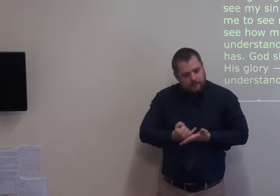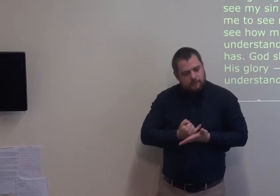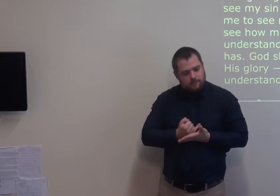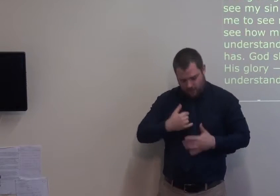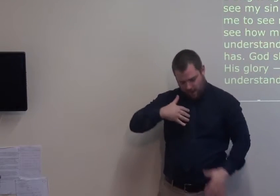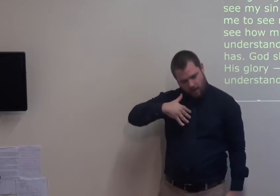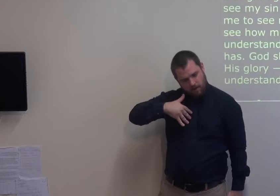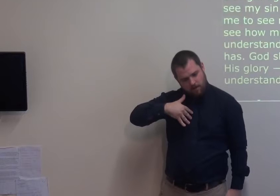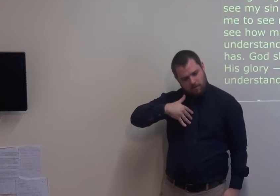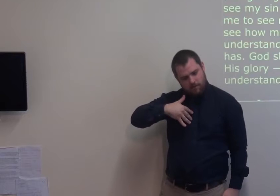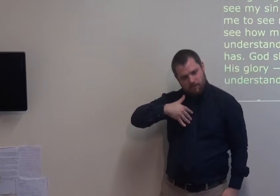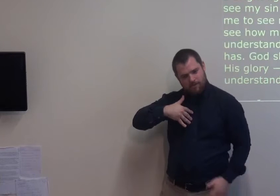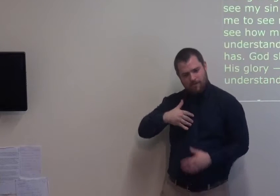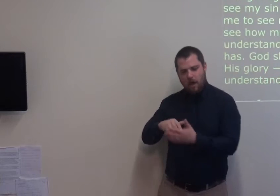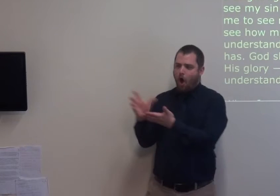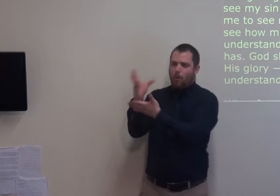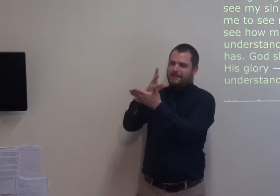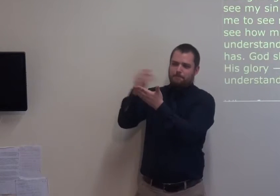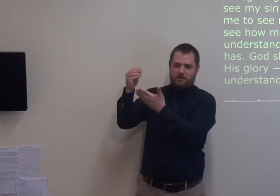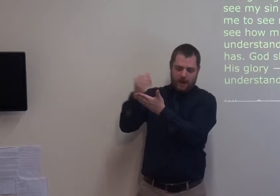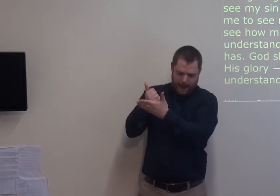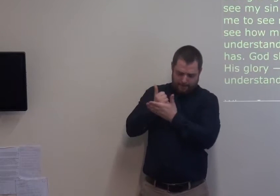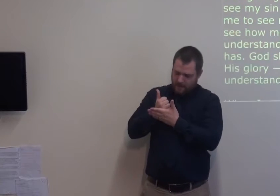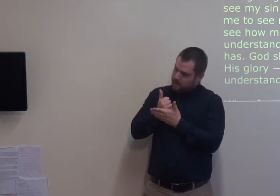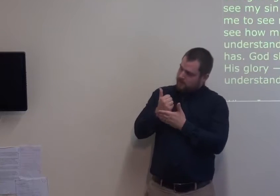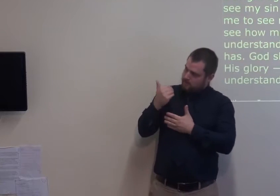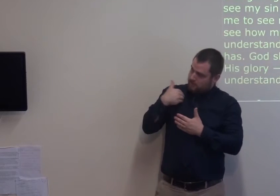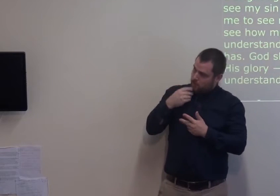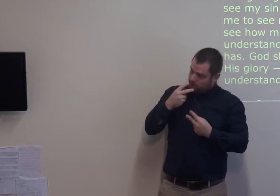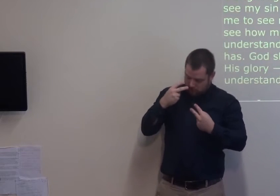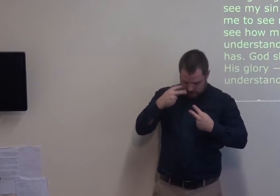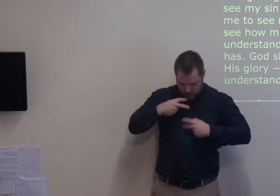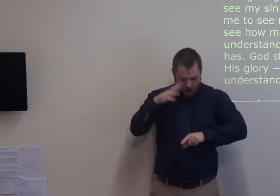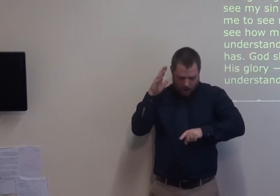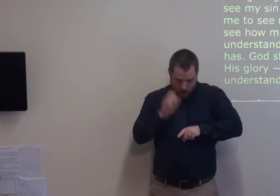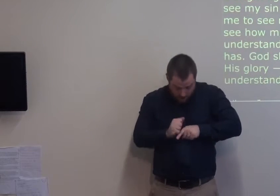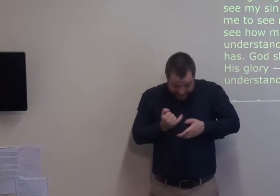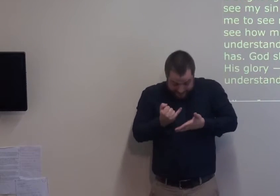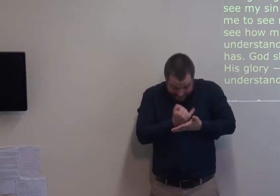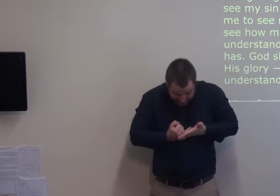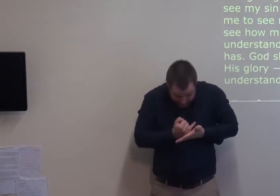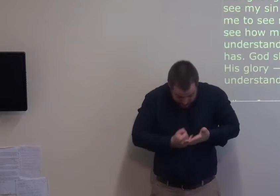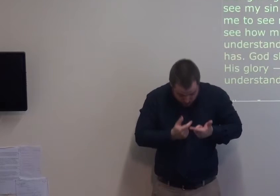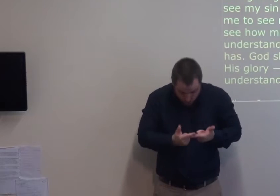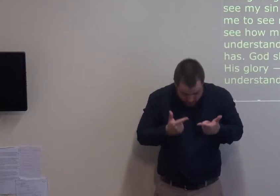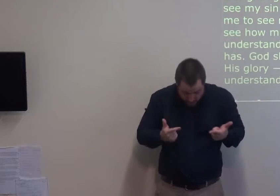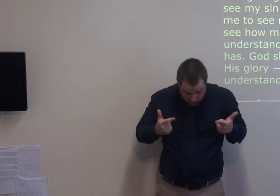The Holy Spirit helps me to see my sin. And when I see how much sin I have,